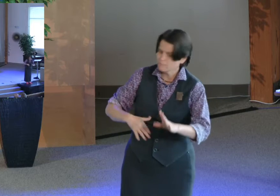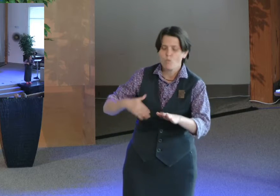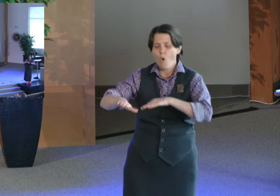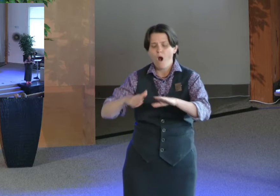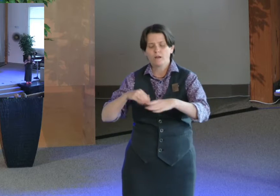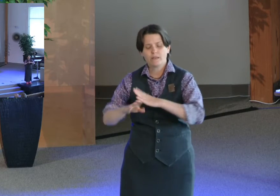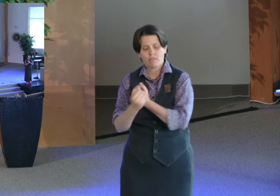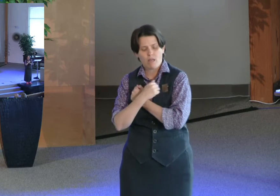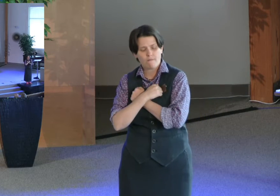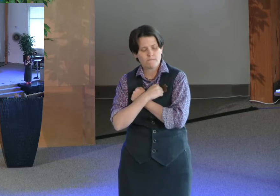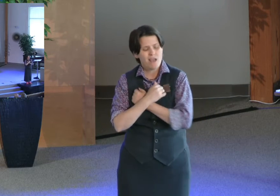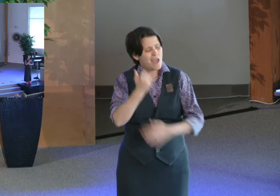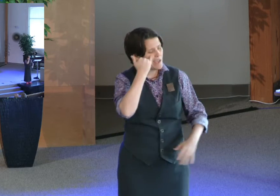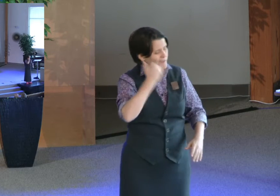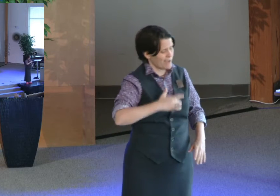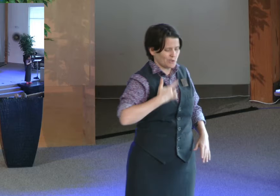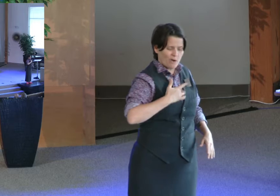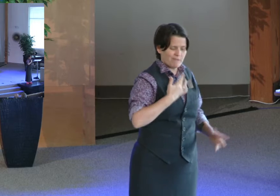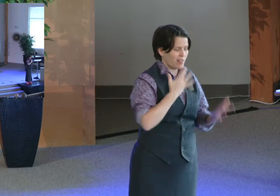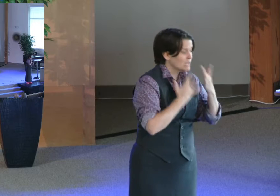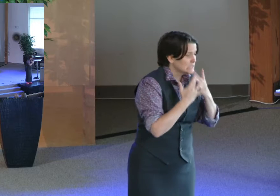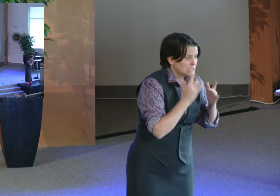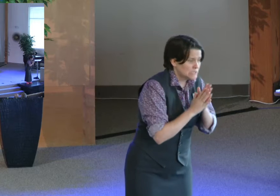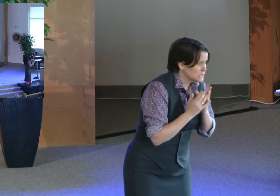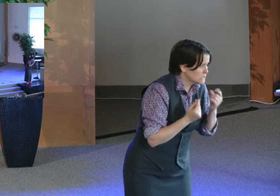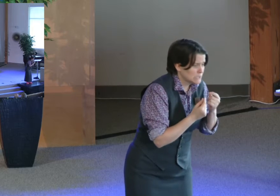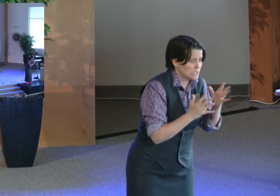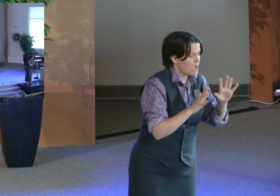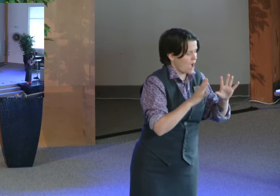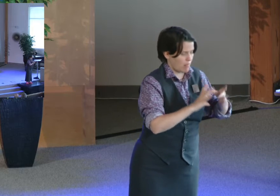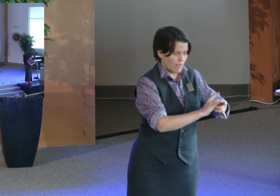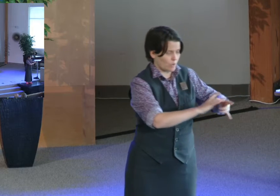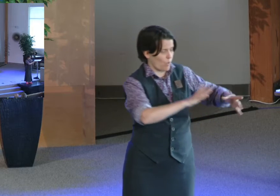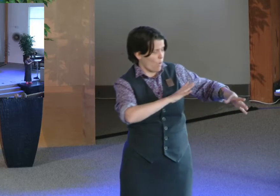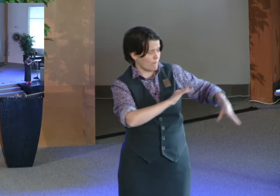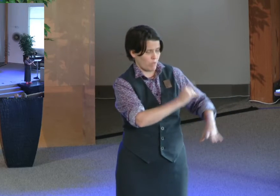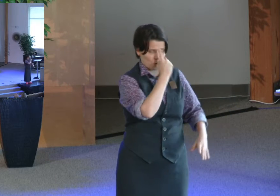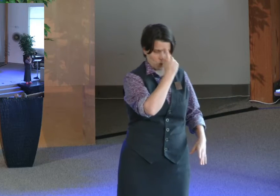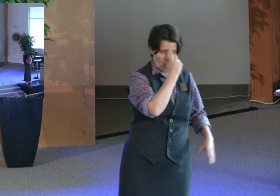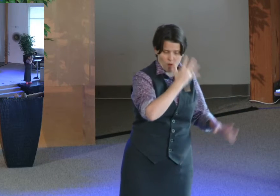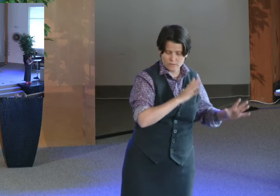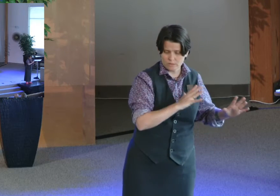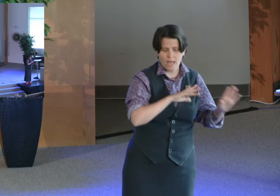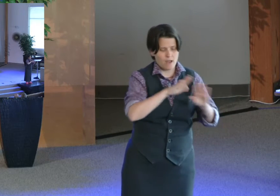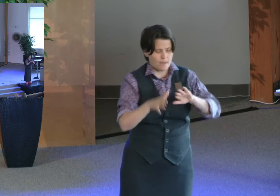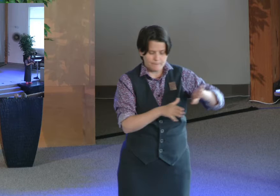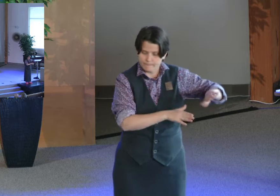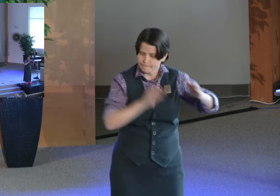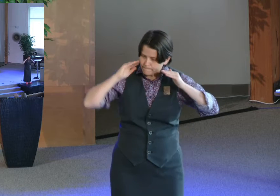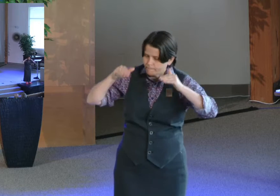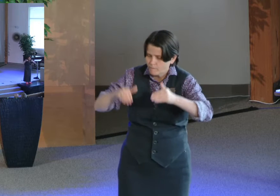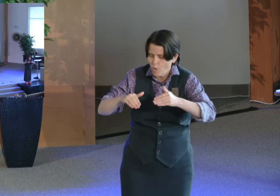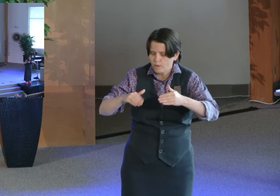I let go of those, and I return to abundance consciousness, knowing that all